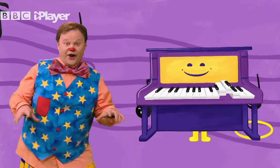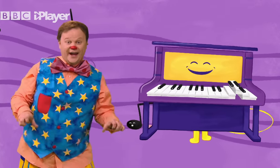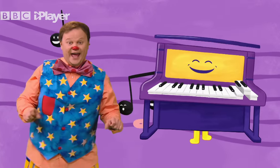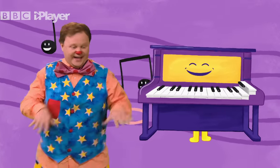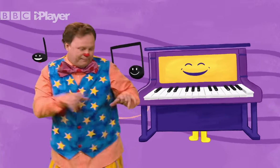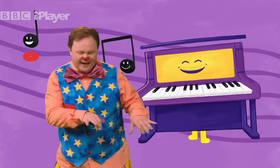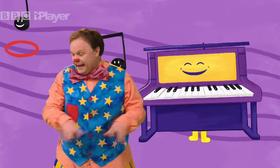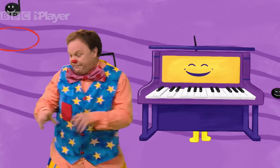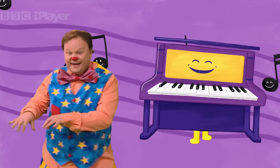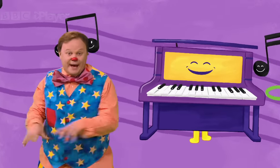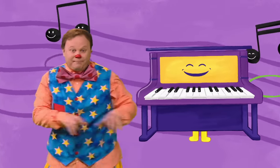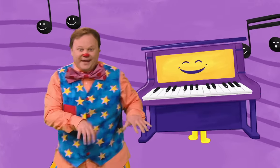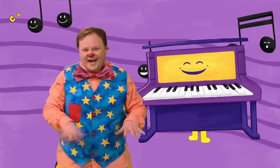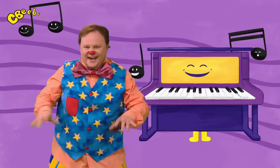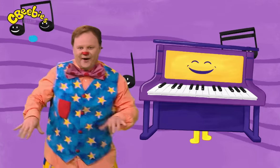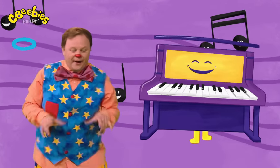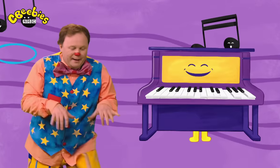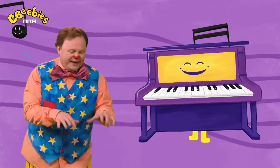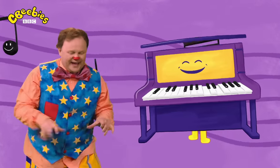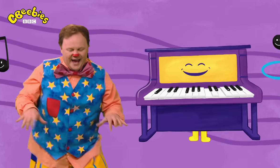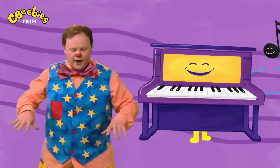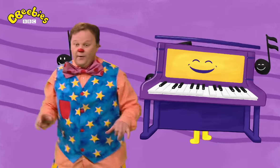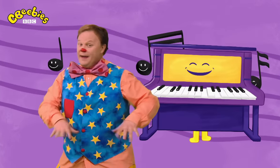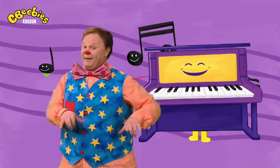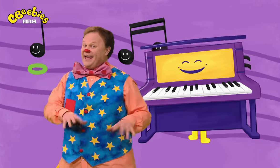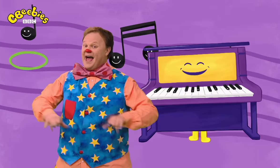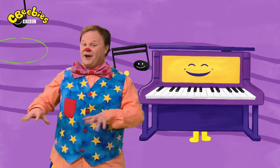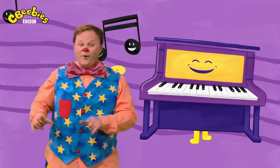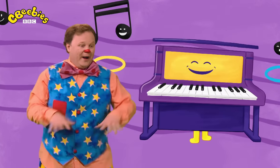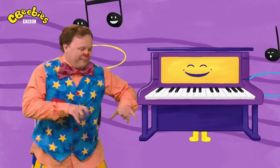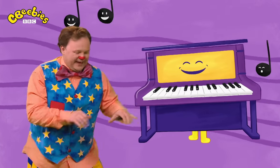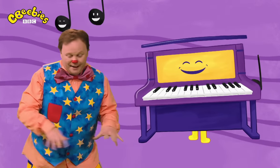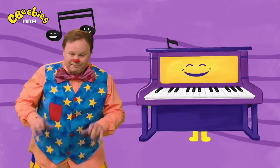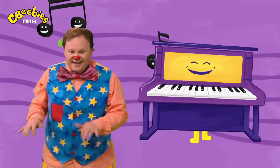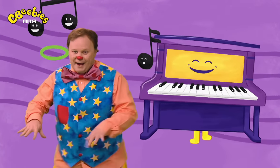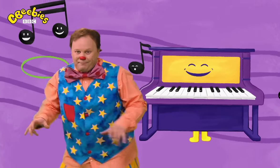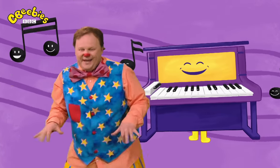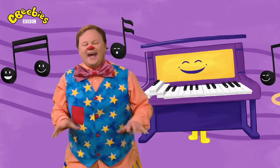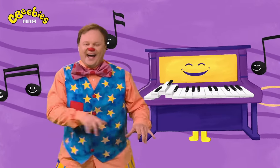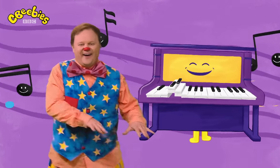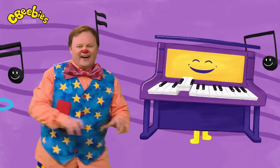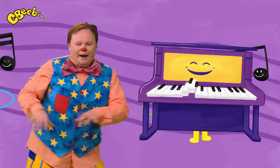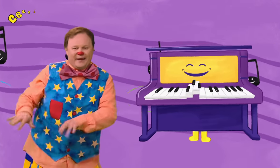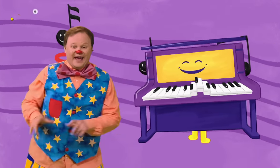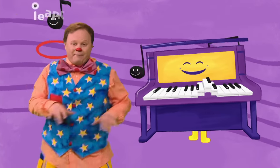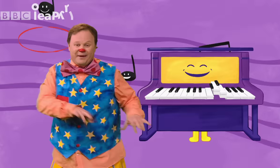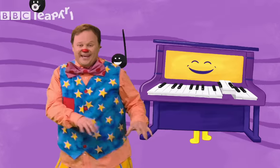Join in! Pia, pia, piano! Piano! Piano! Pia, pia, piano! Pia,